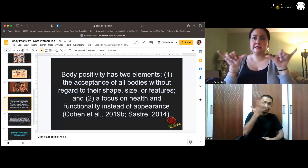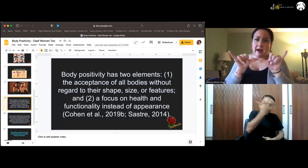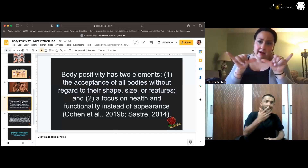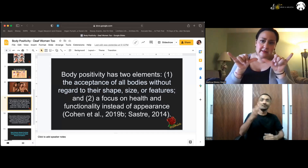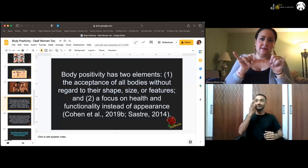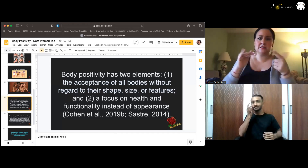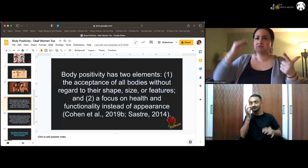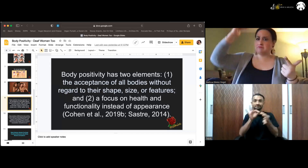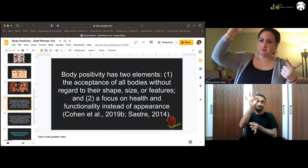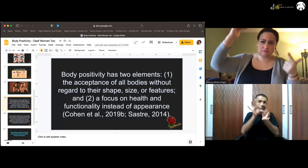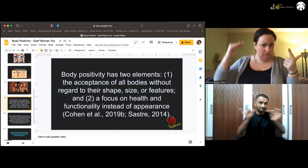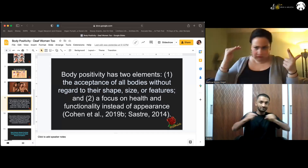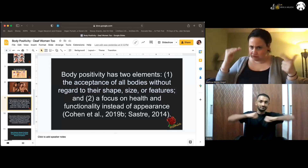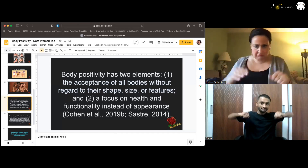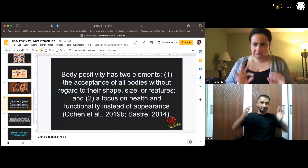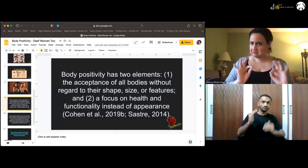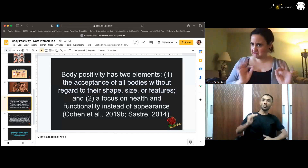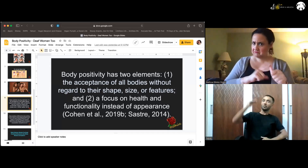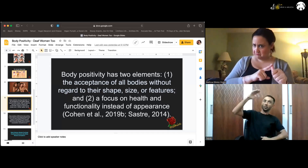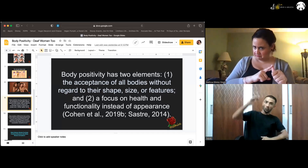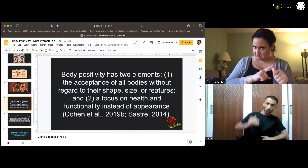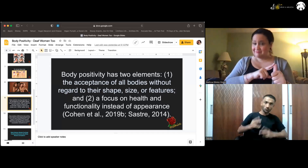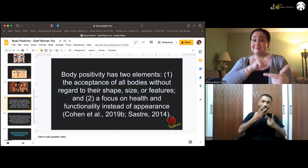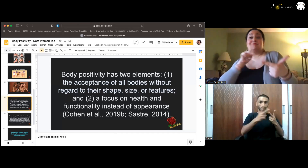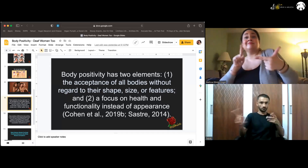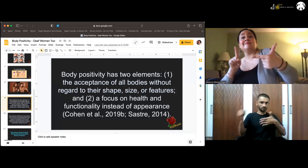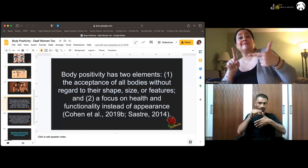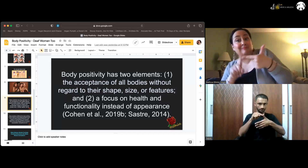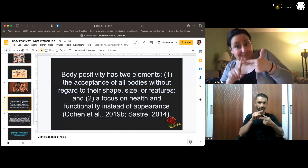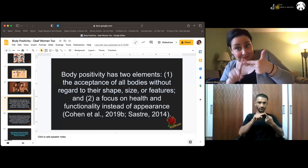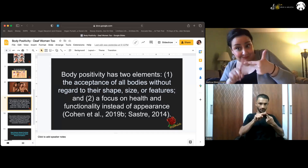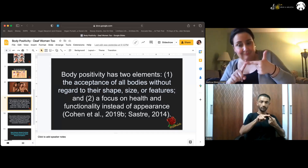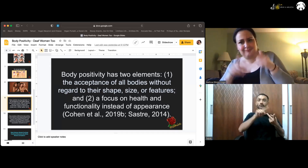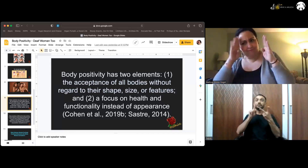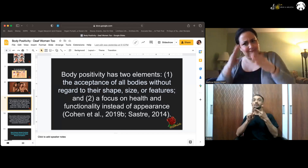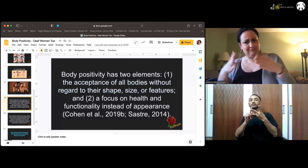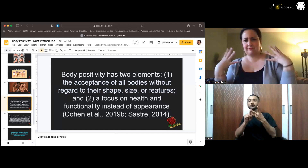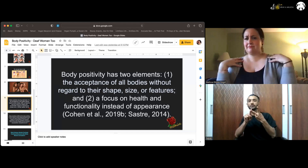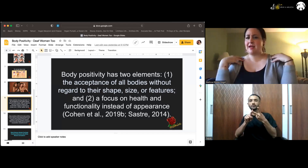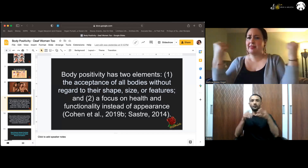When we accept ourselves, our skin tone, our sizes, or